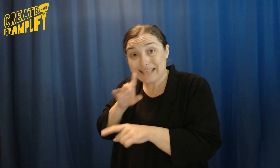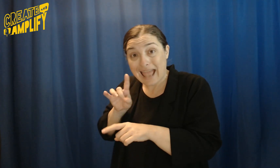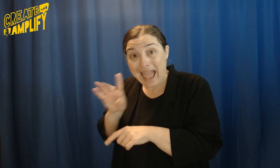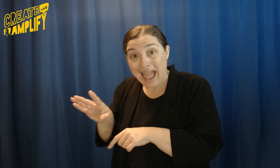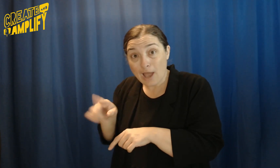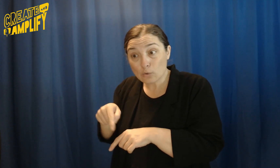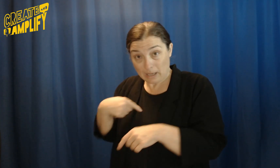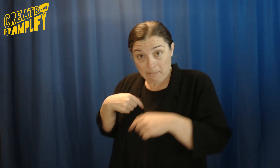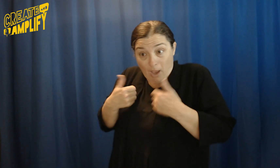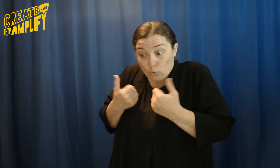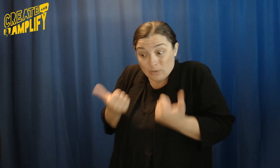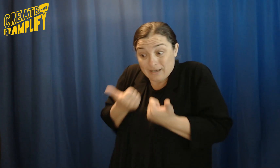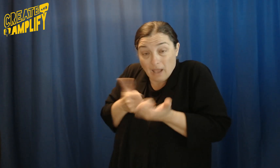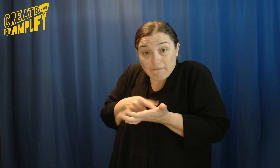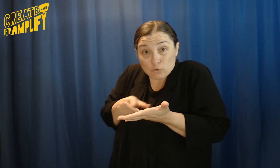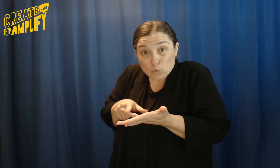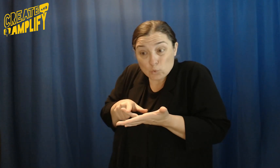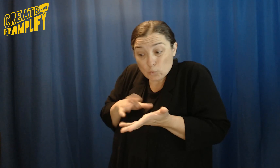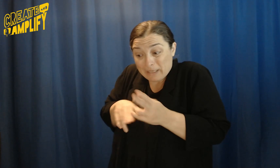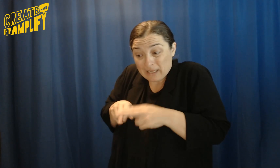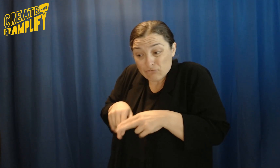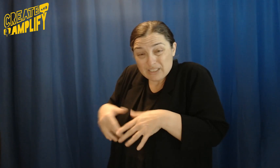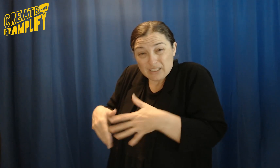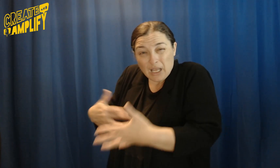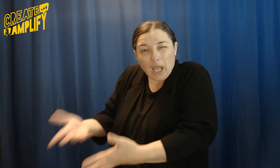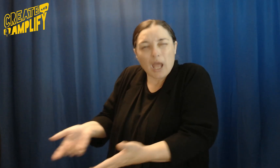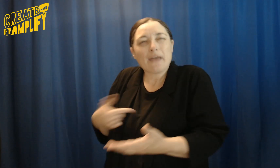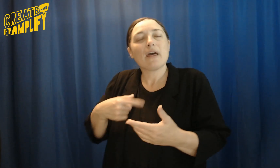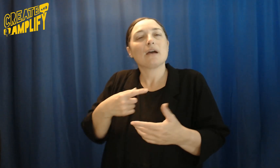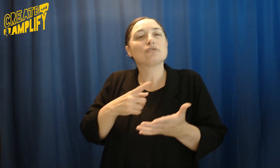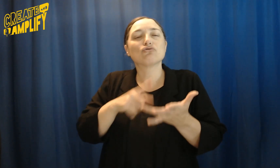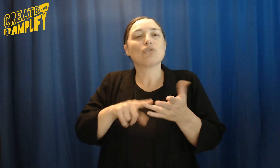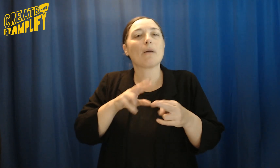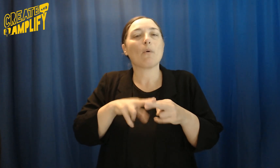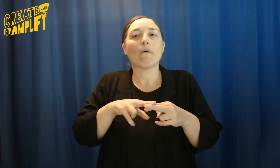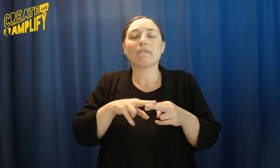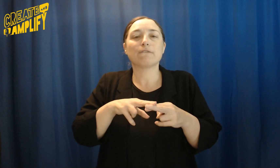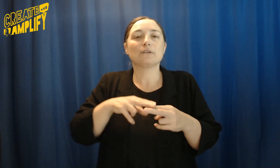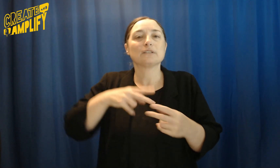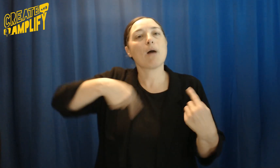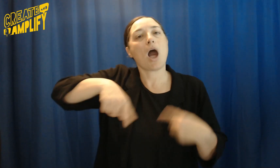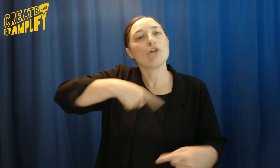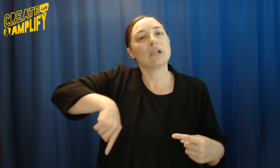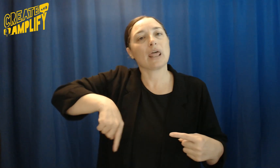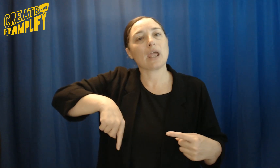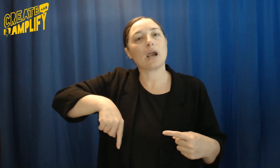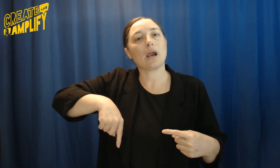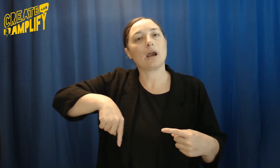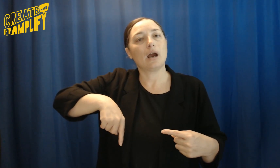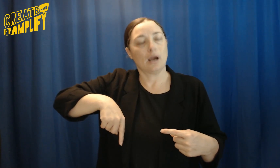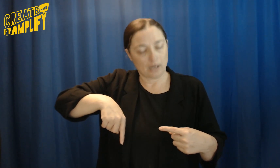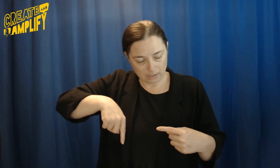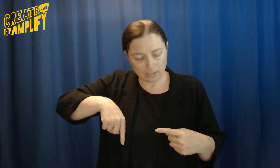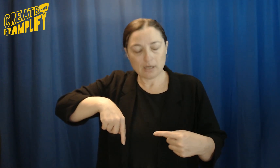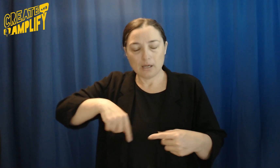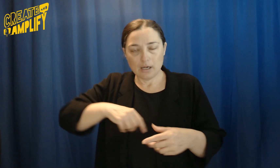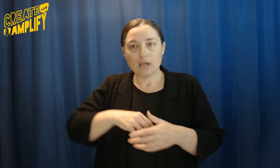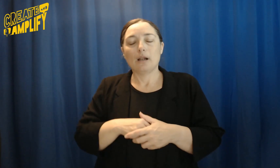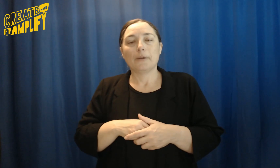enough to be a parent? That's what it leads to. Well, that's what it led to for me. But I know that has been what it's led to for so many